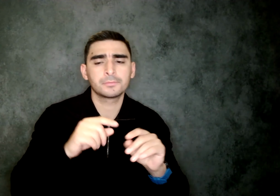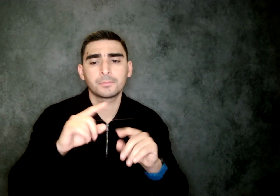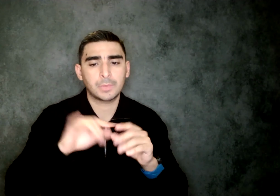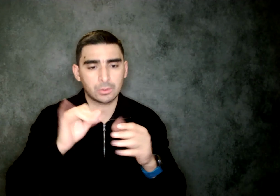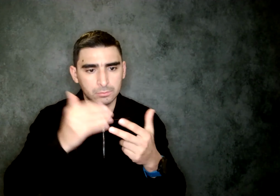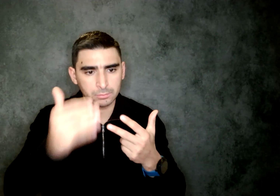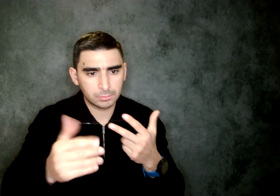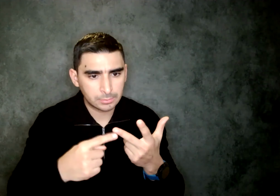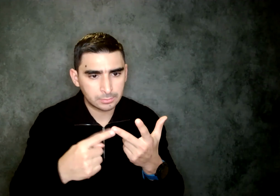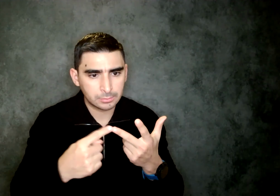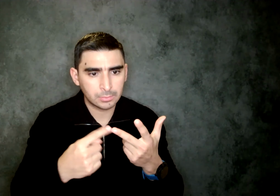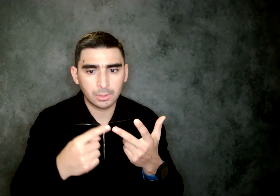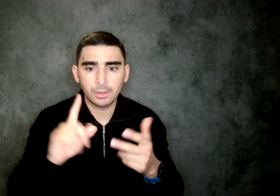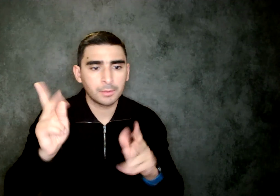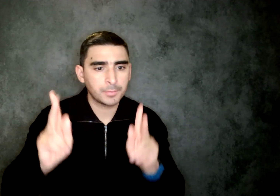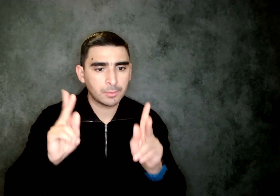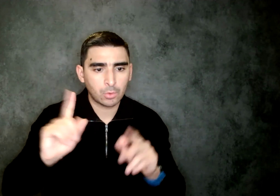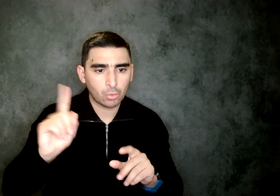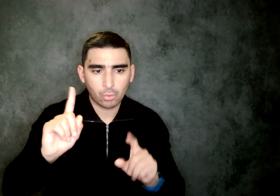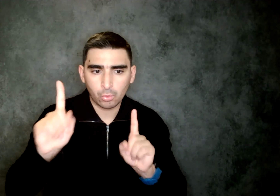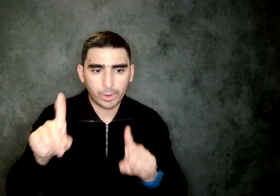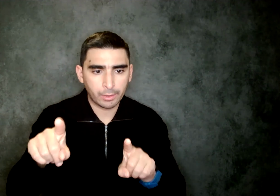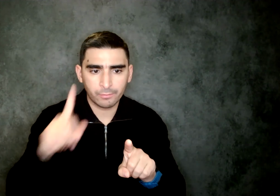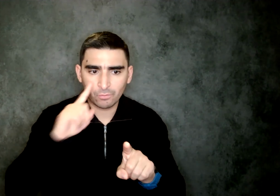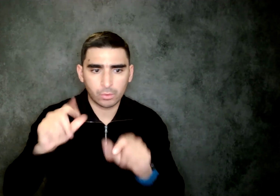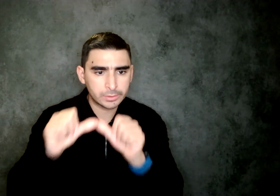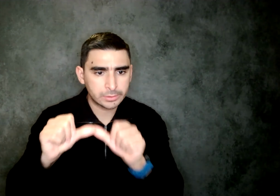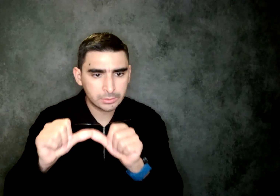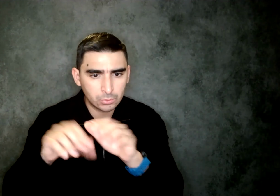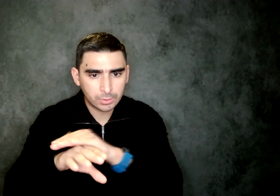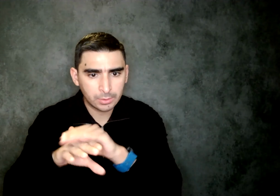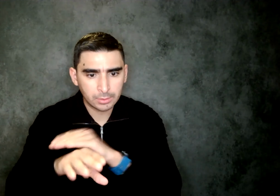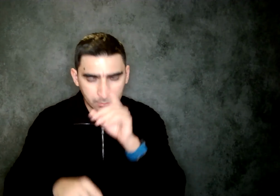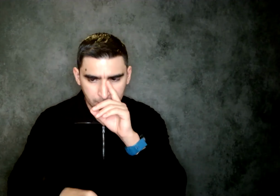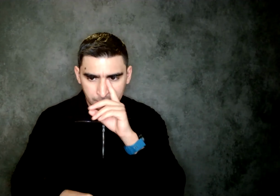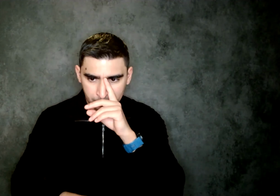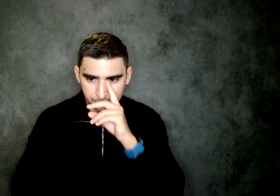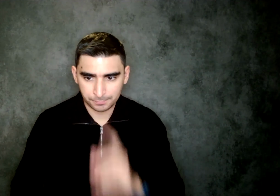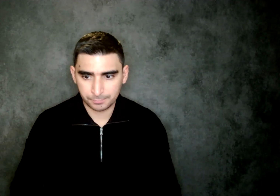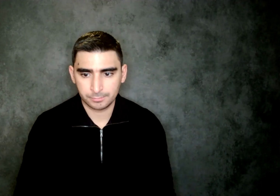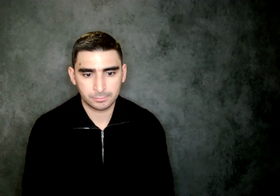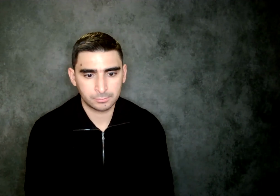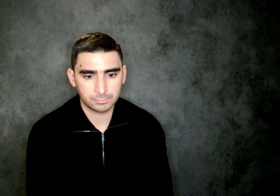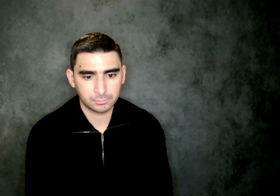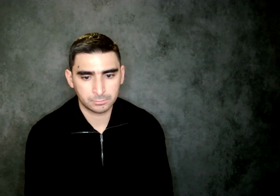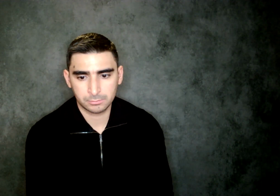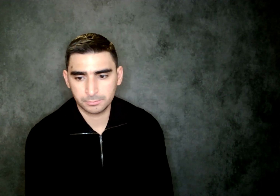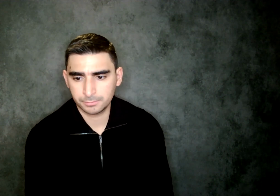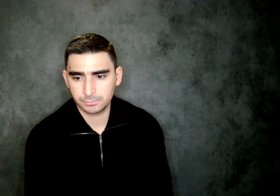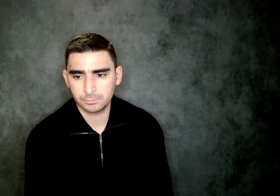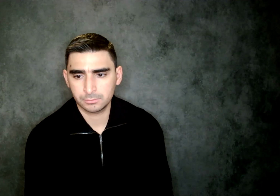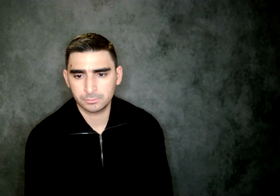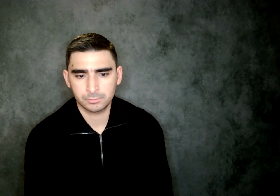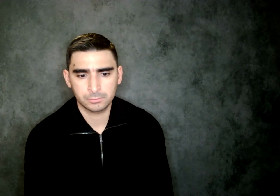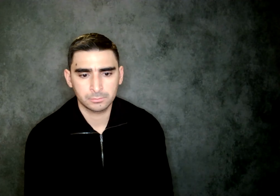they access ongoing care? Entonces hablando de la crisis, el tema de que cuando uno accede a cuidados